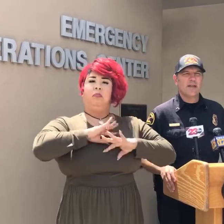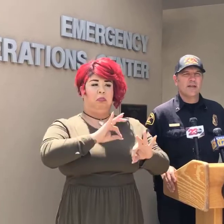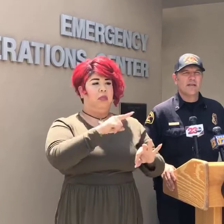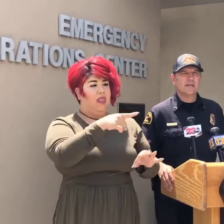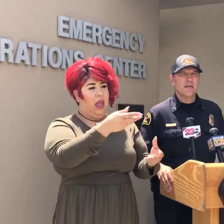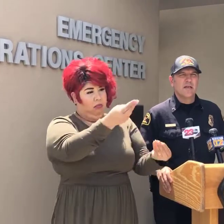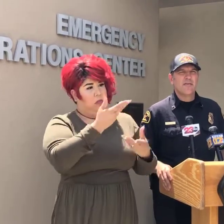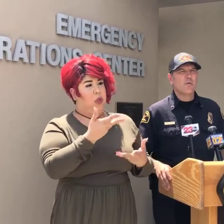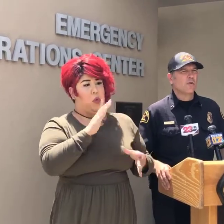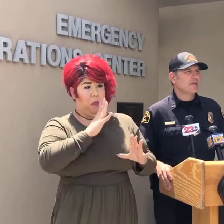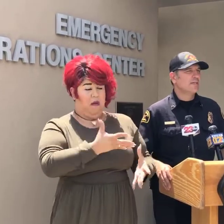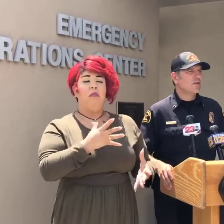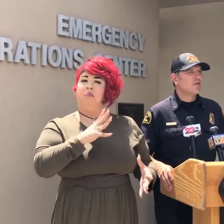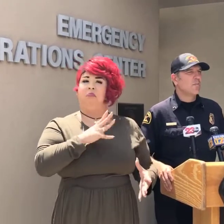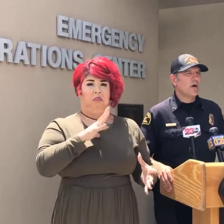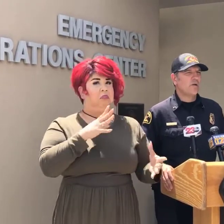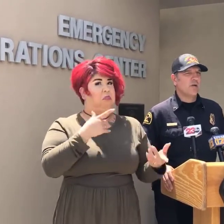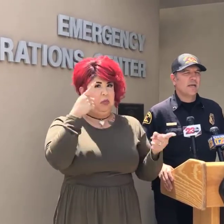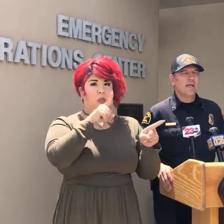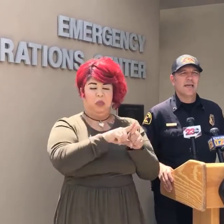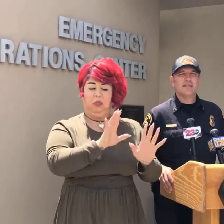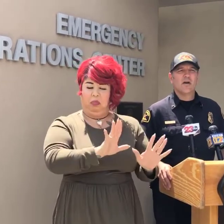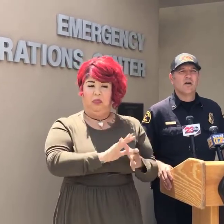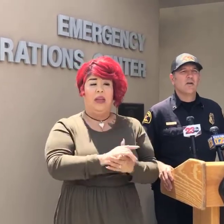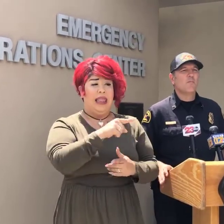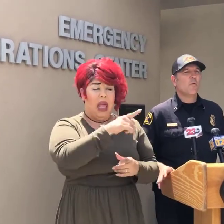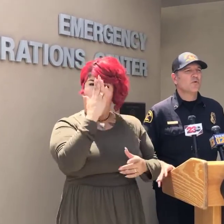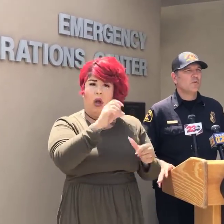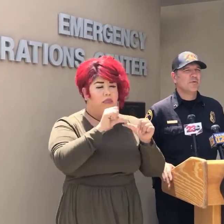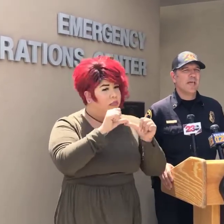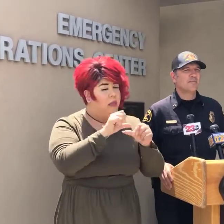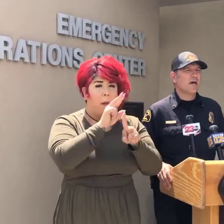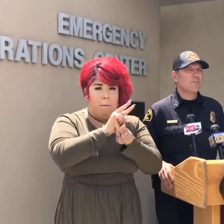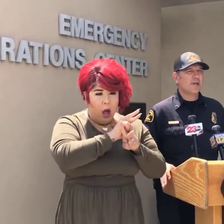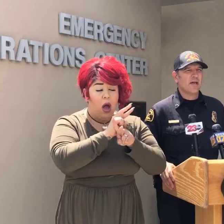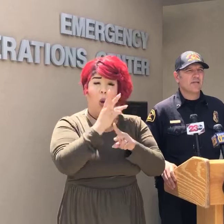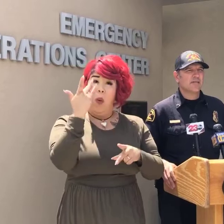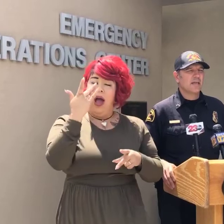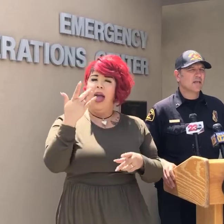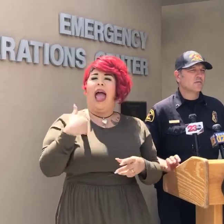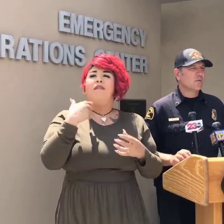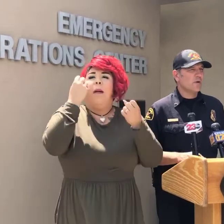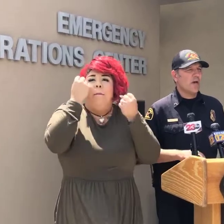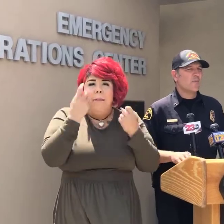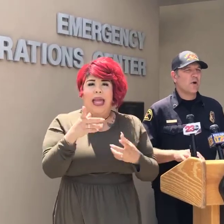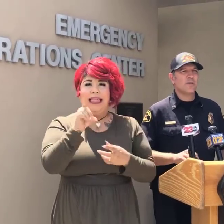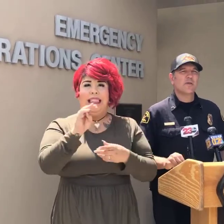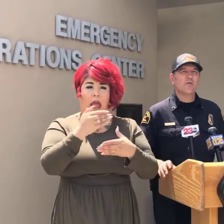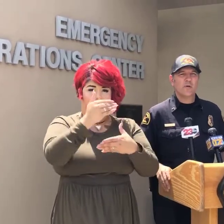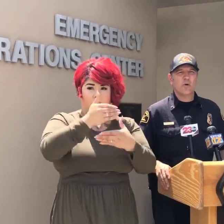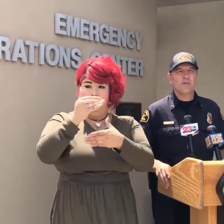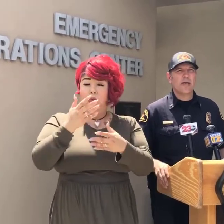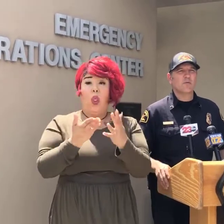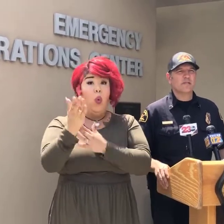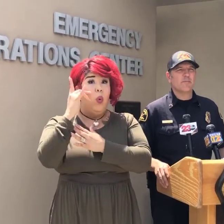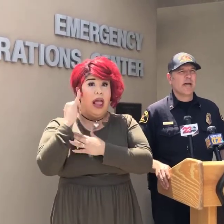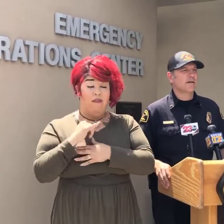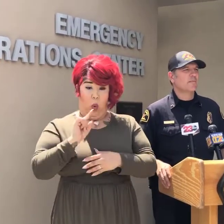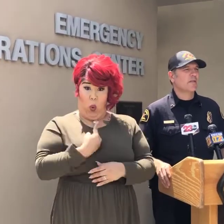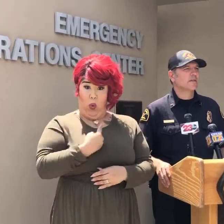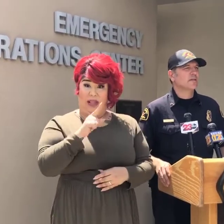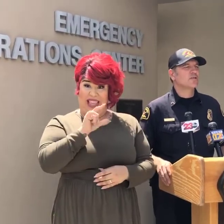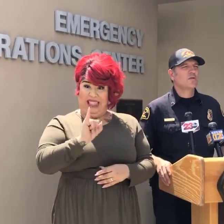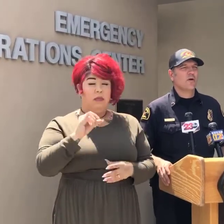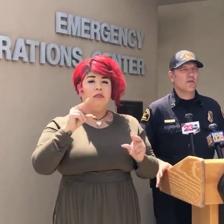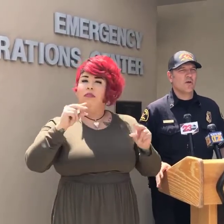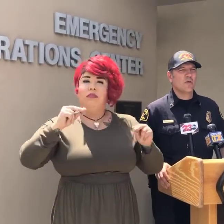have provided us, and they will continue to monitor it as they are multiple dams up and down the state, because we were not probably the only one that was